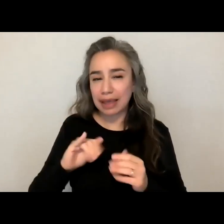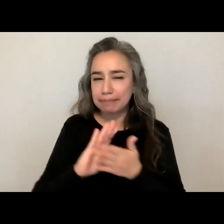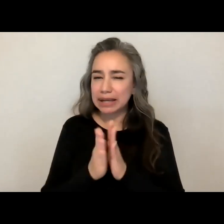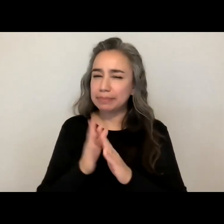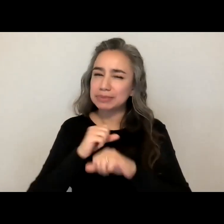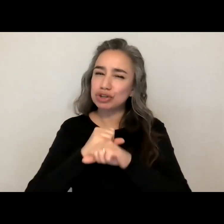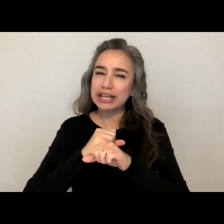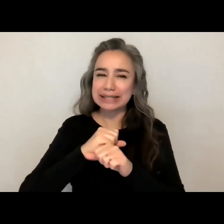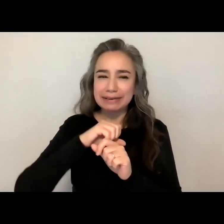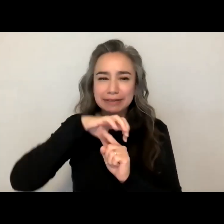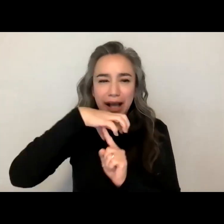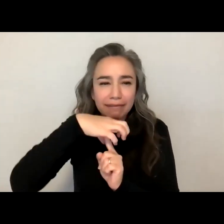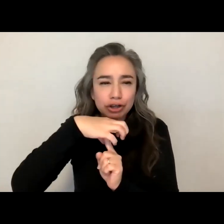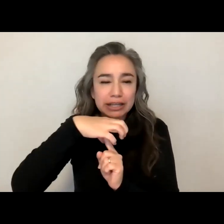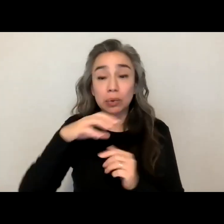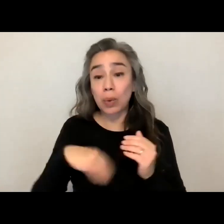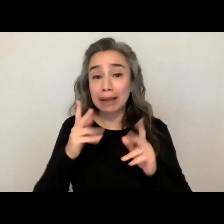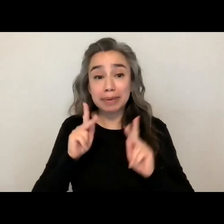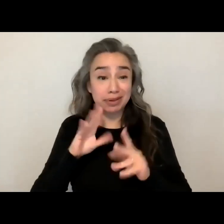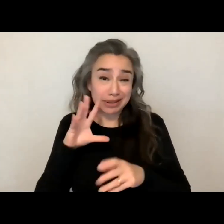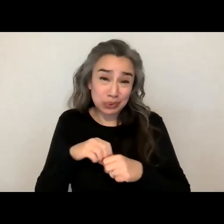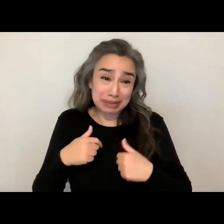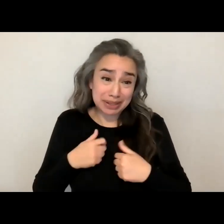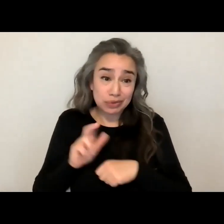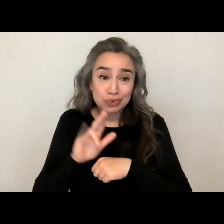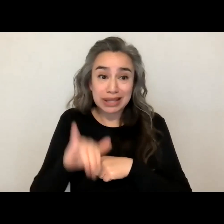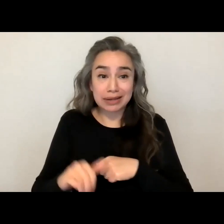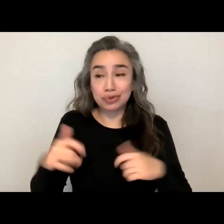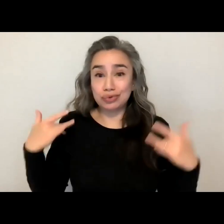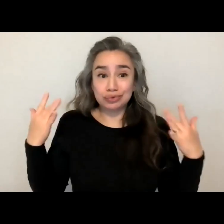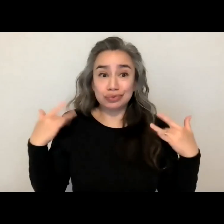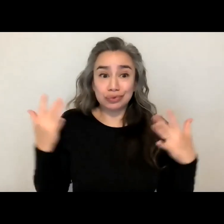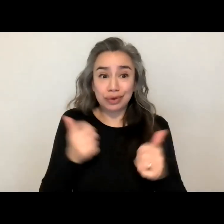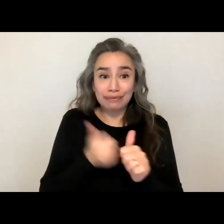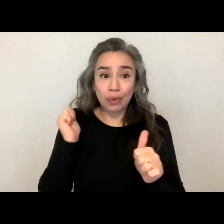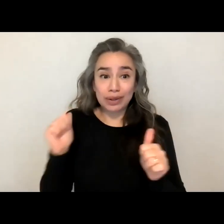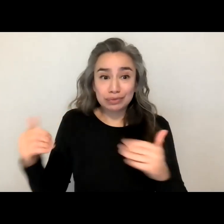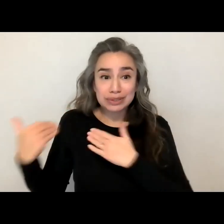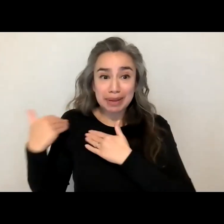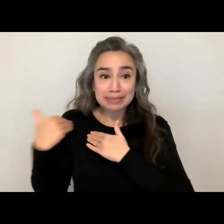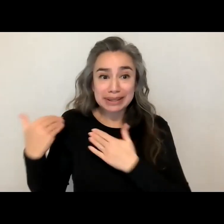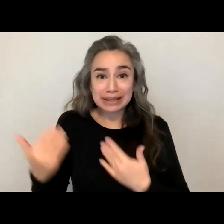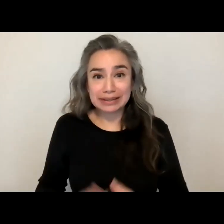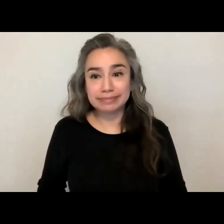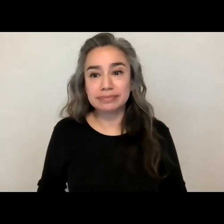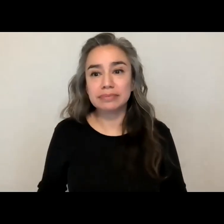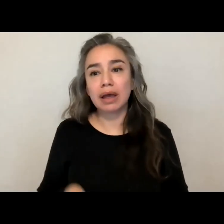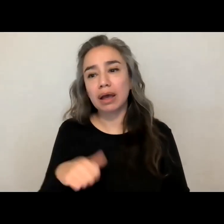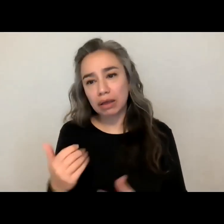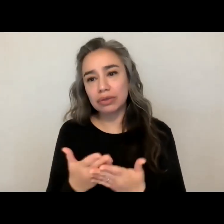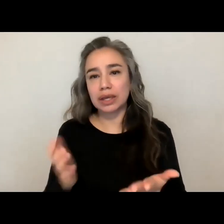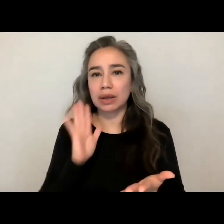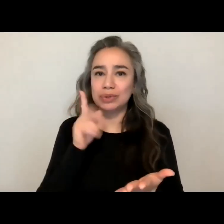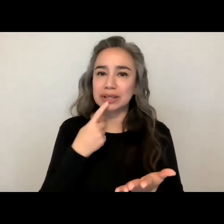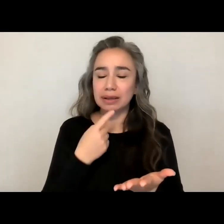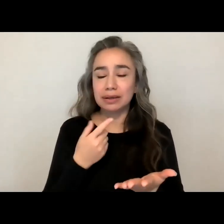white people, including me, use to avoid our responsibilities. And so I guess the other thing that I would say is you kind of have